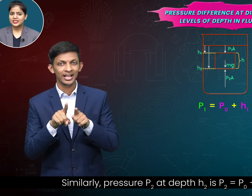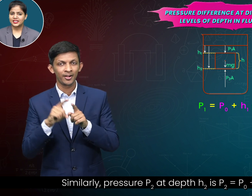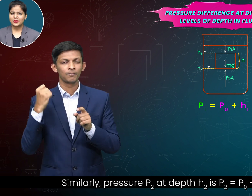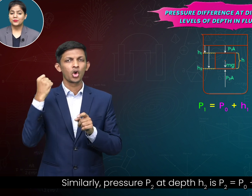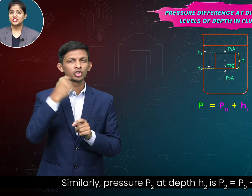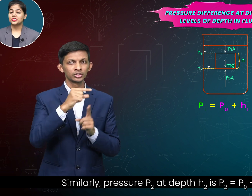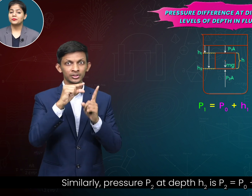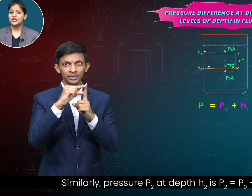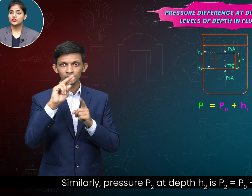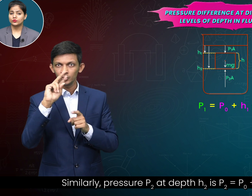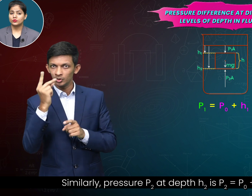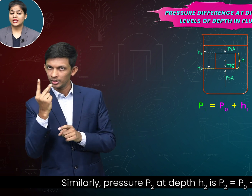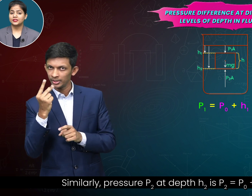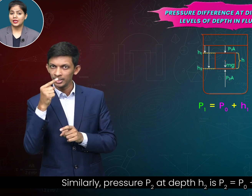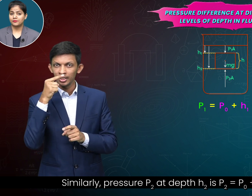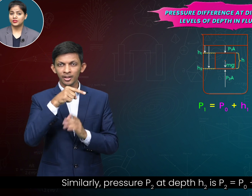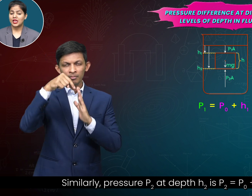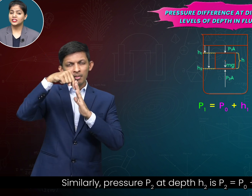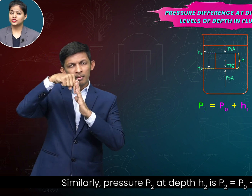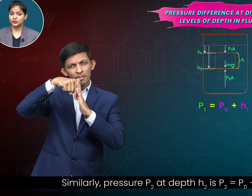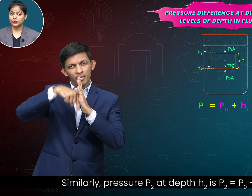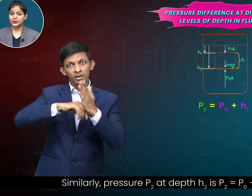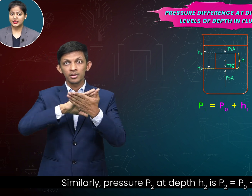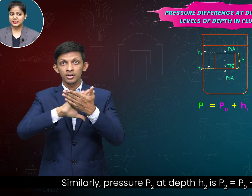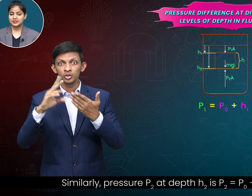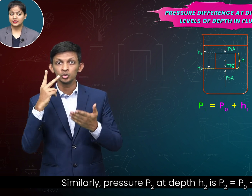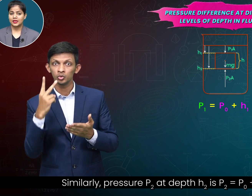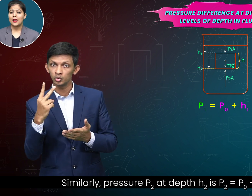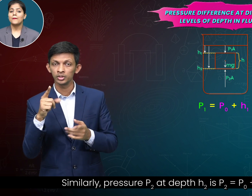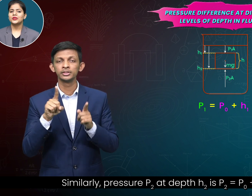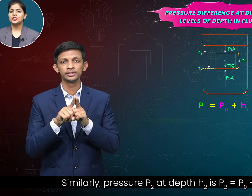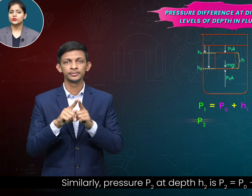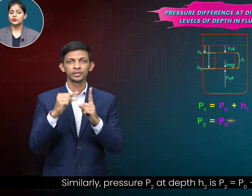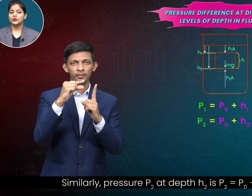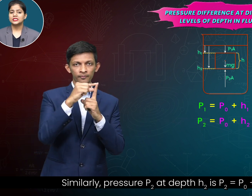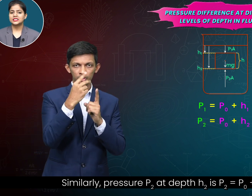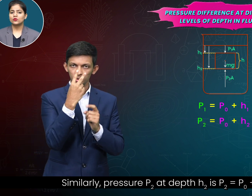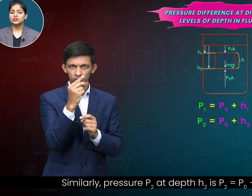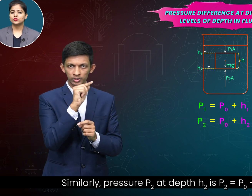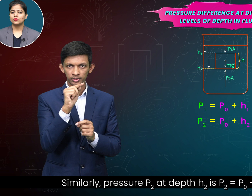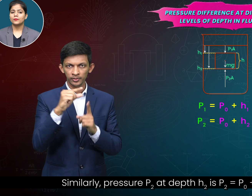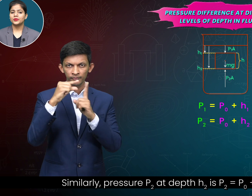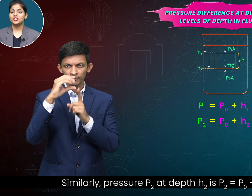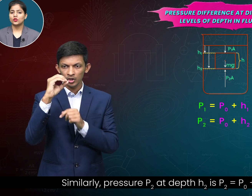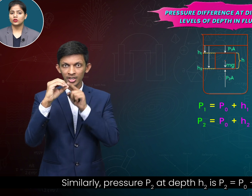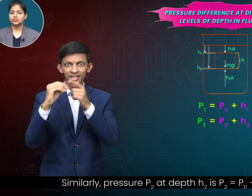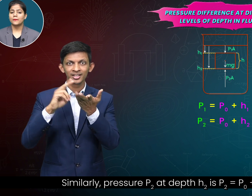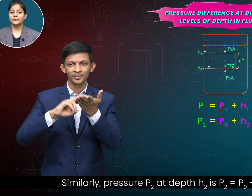Similarly, pressure P2 at depth h2 is P2 is equal to P naught